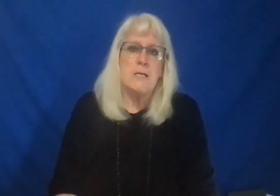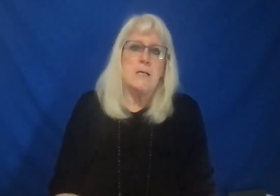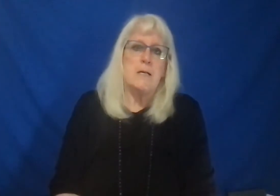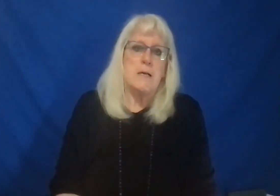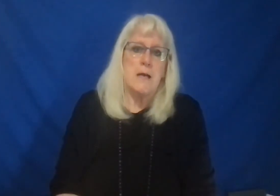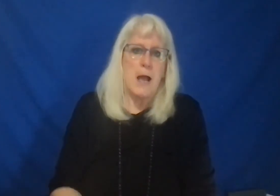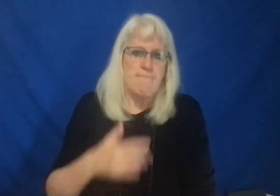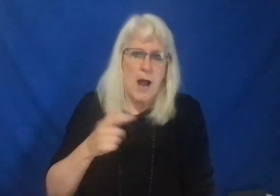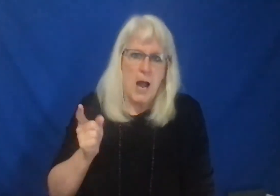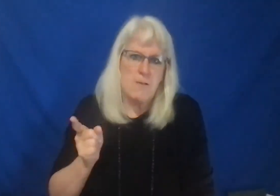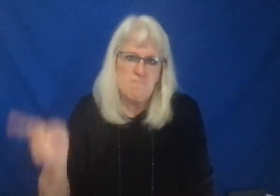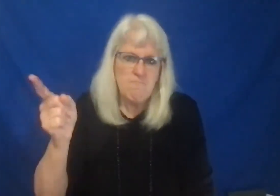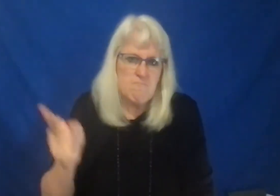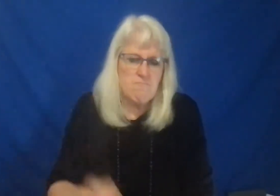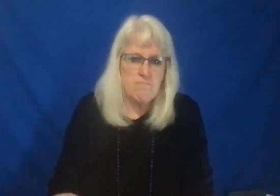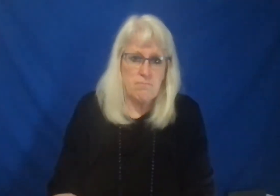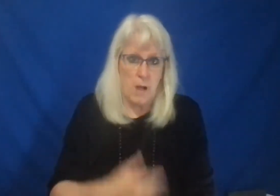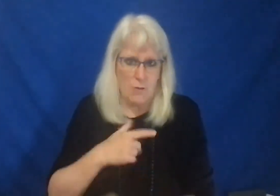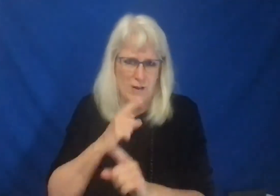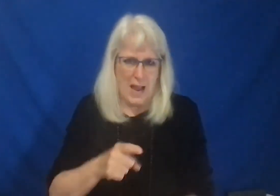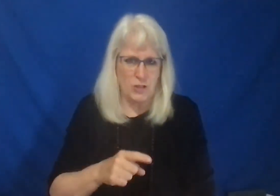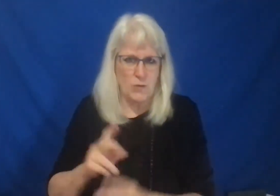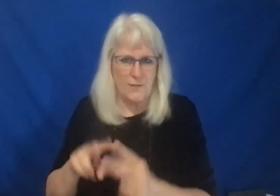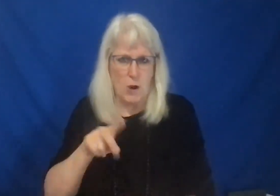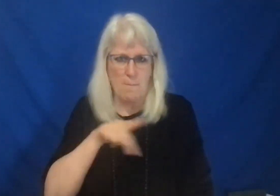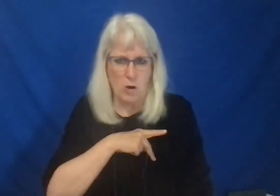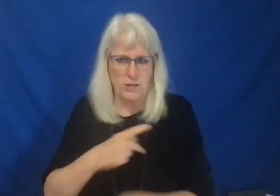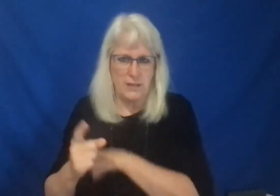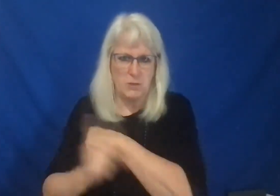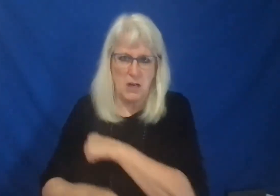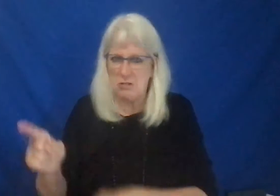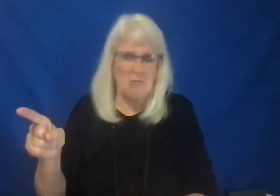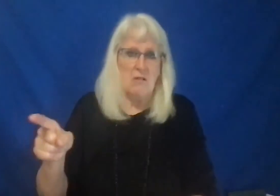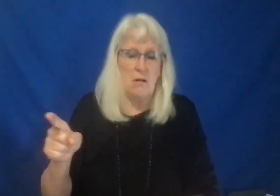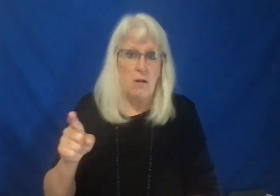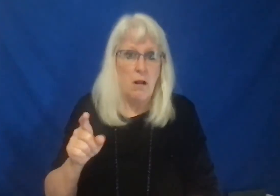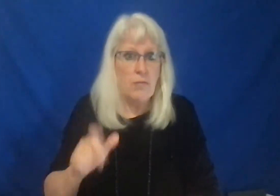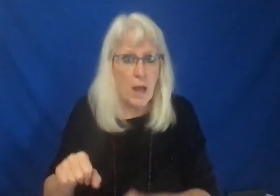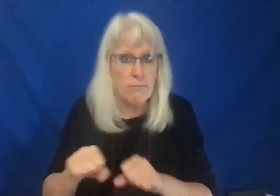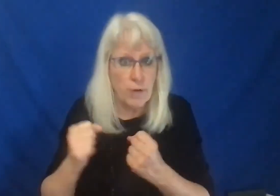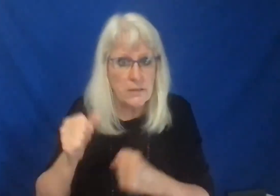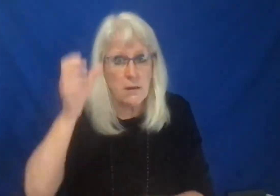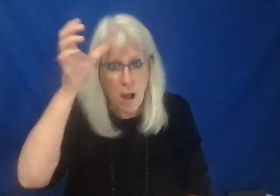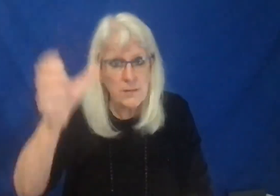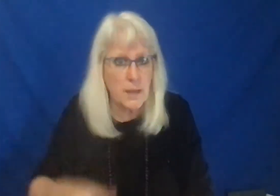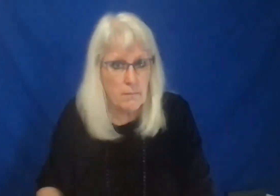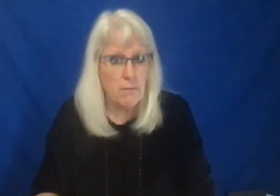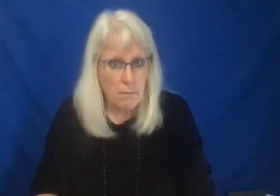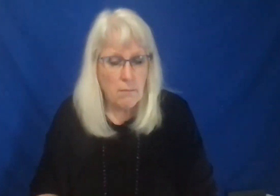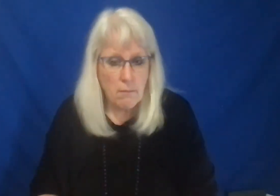jab, my reaction was personally punitive. And that's a violation of this concept. And so I need to make my